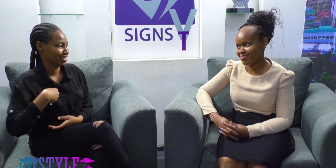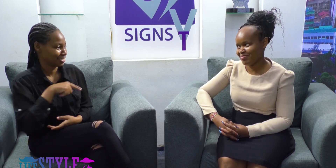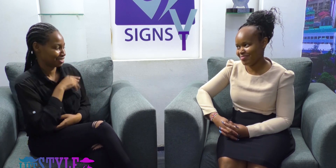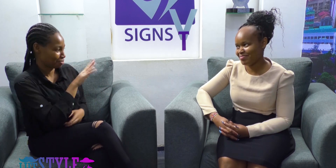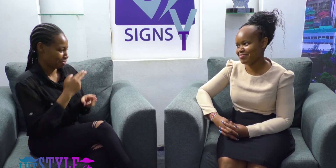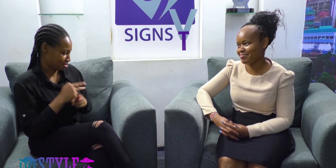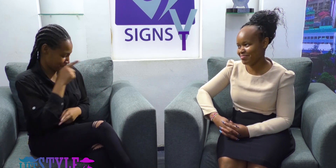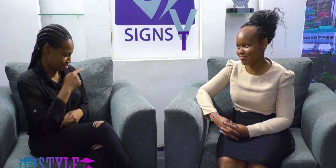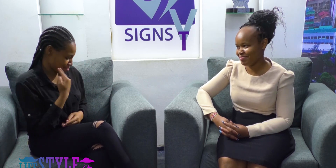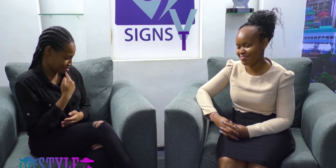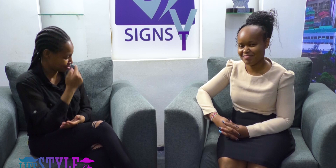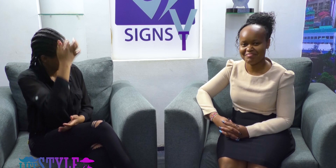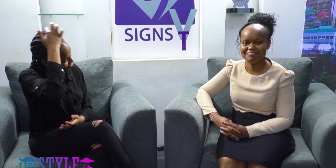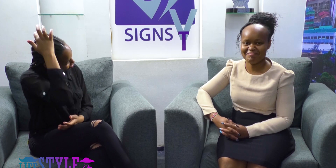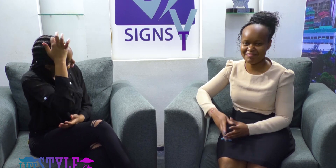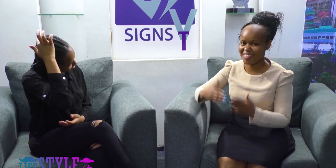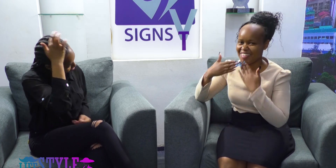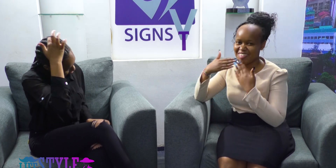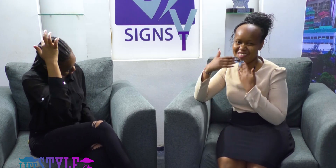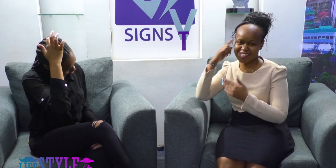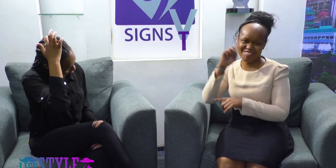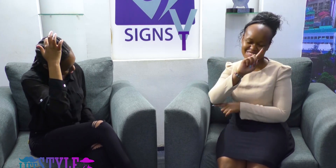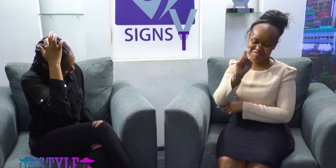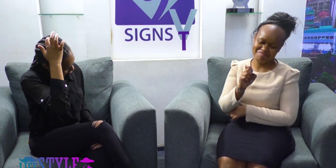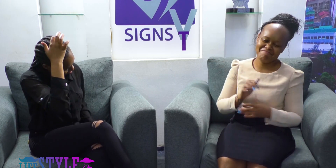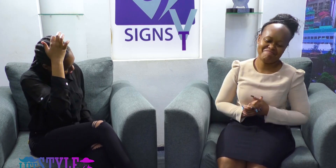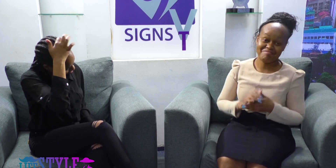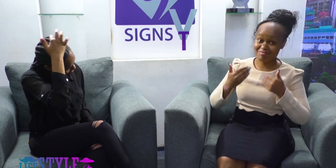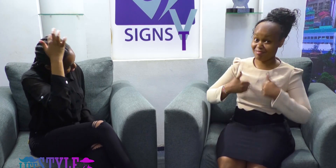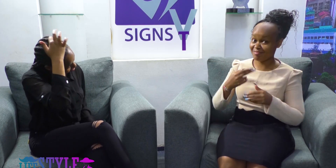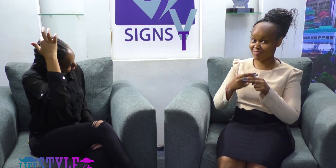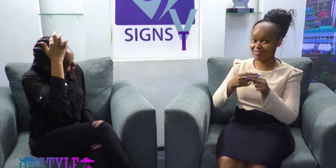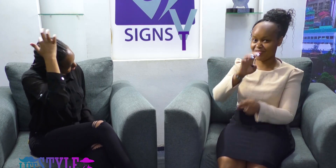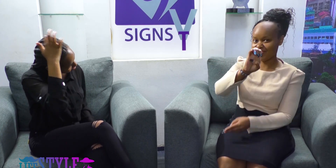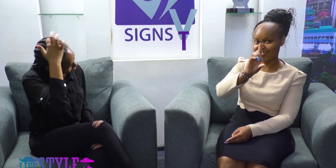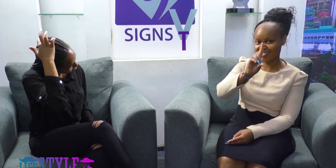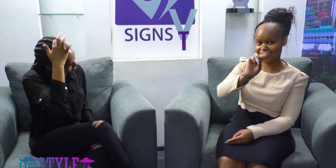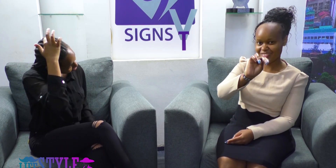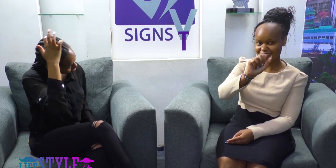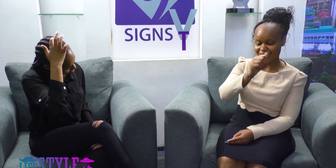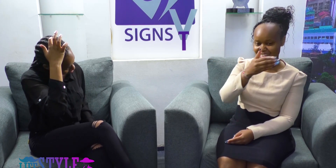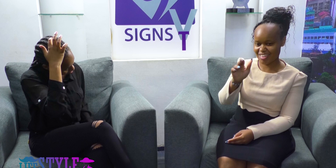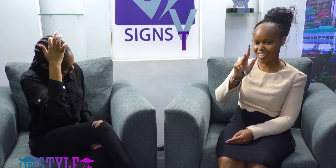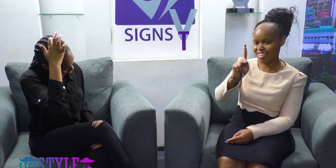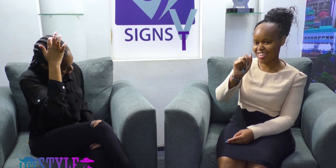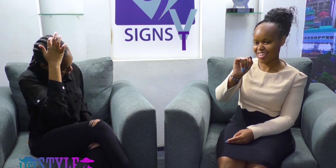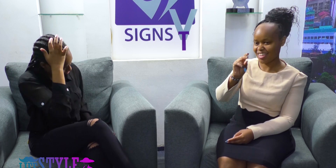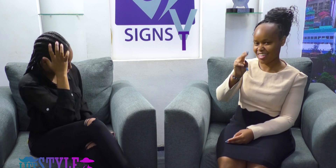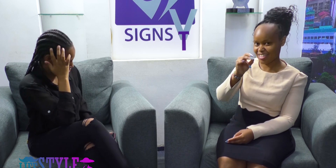beautiful girl. She will introduce herself briefly. Thank you so much. My name is Edna